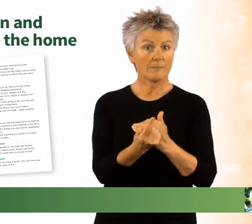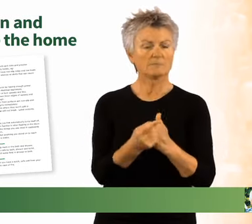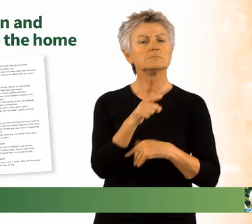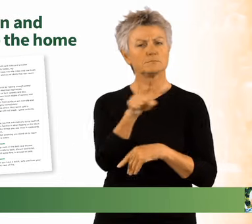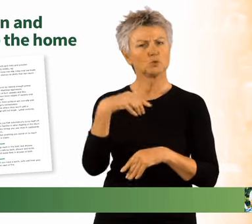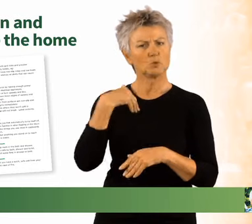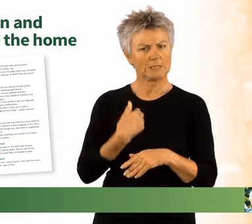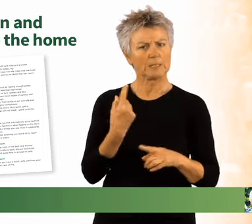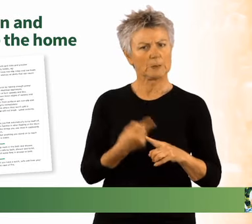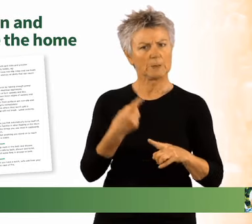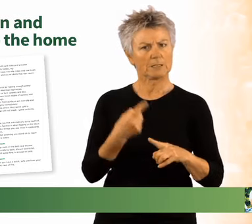fire.